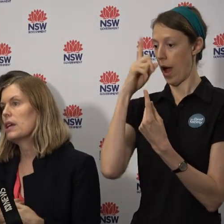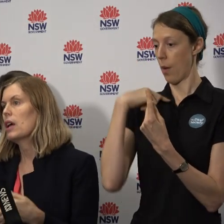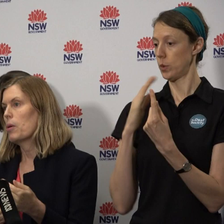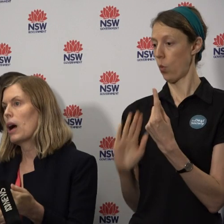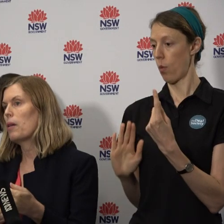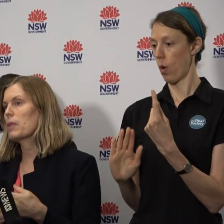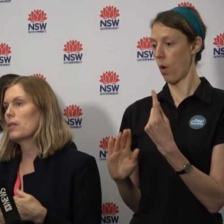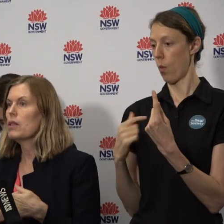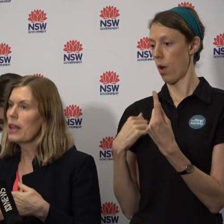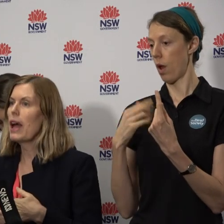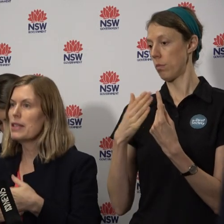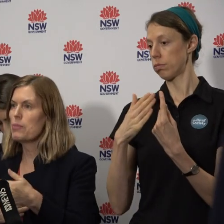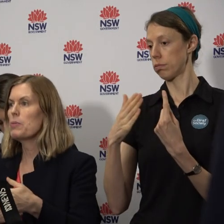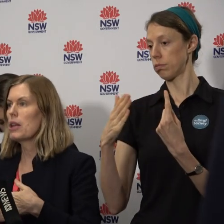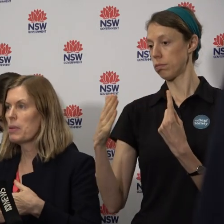is the